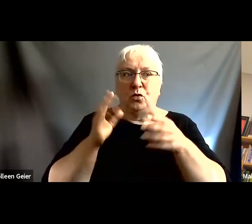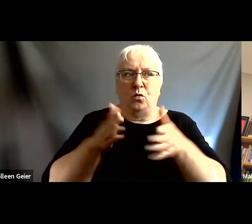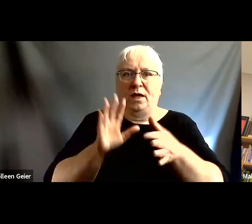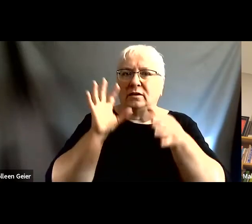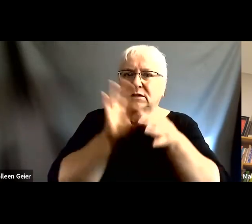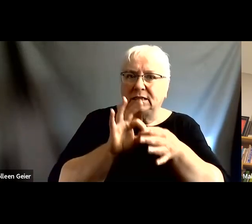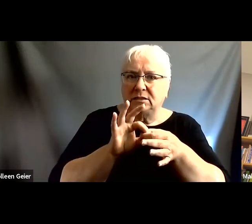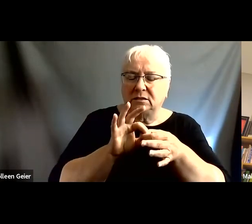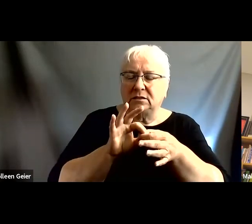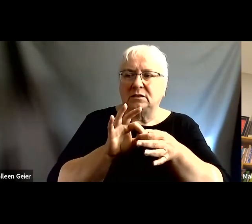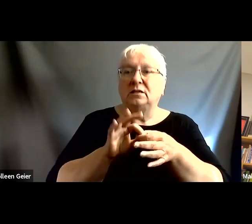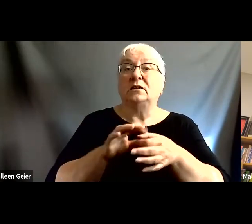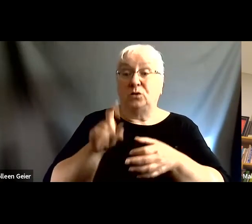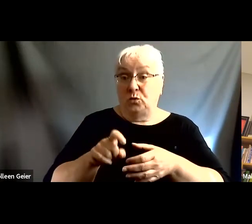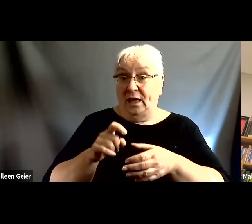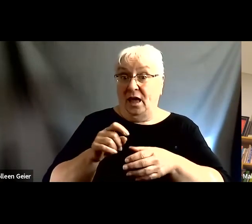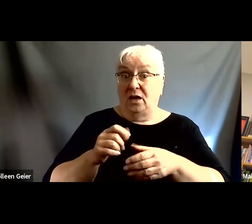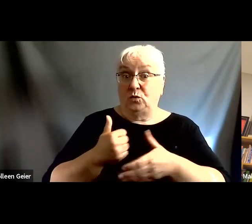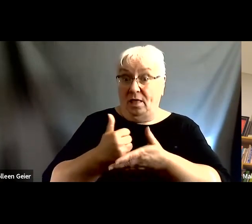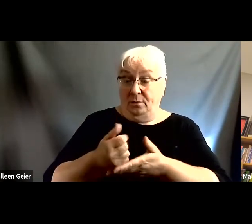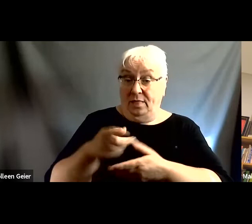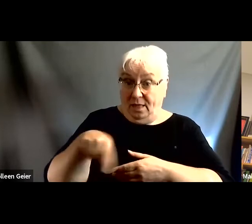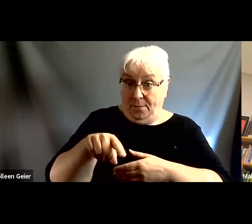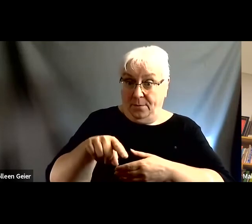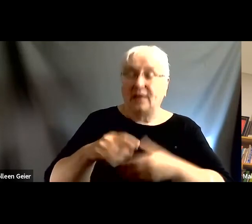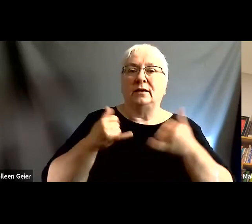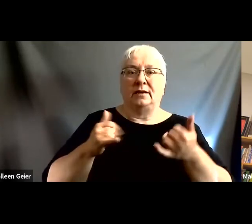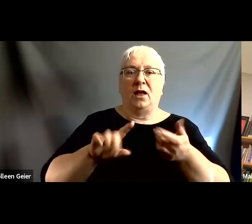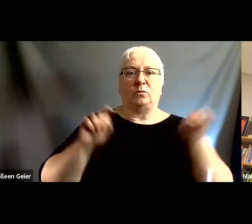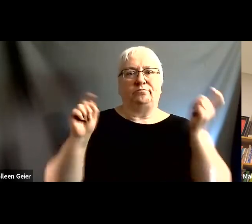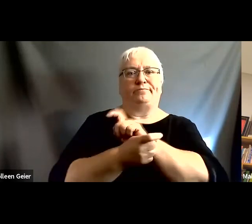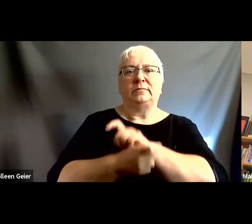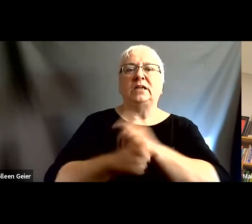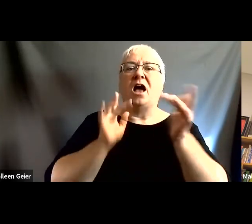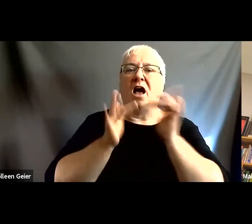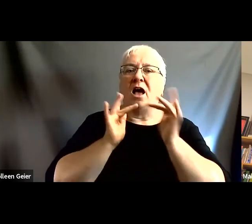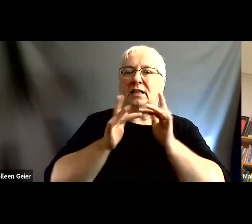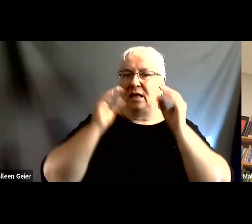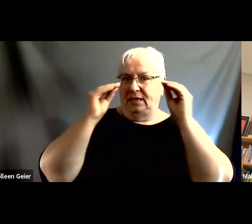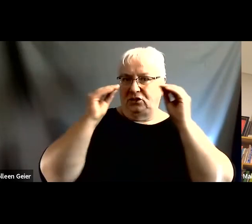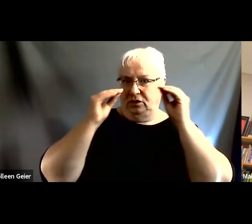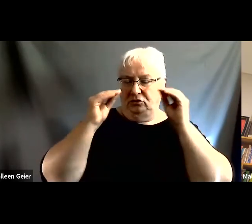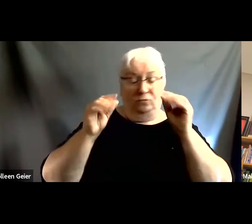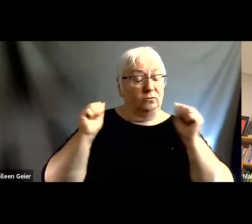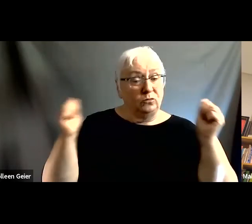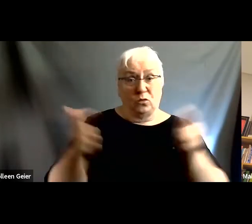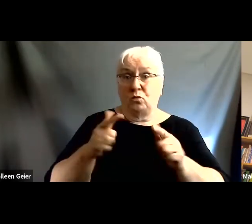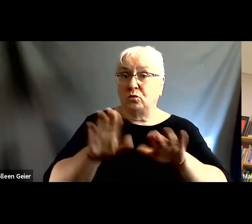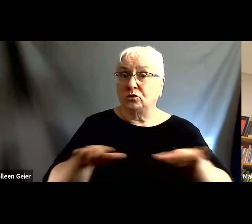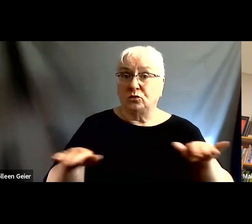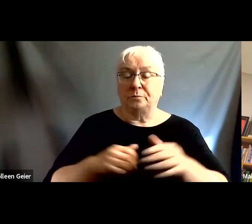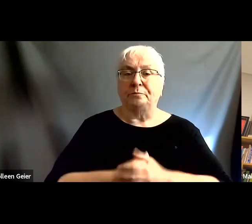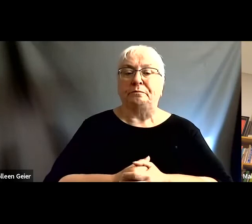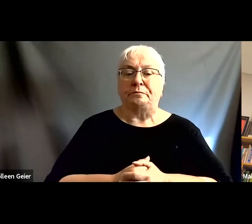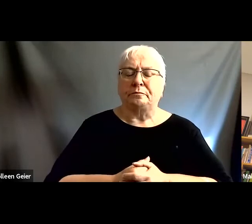on online education. So that's what we are doing just now. So we are doing online education for all these children. And one